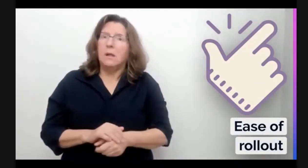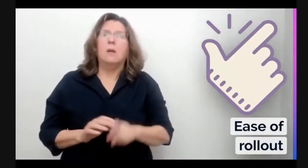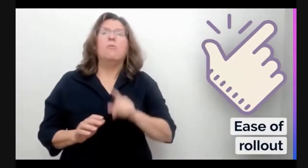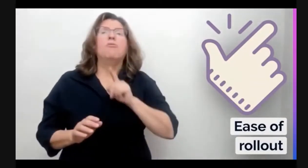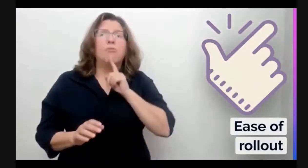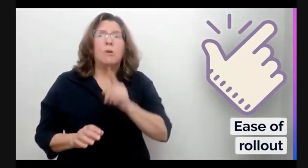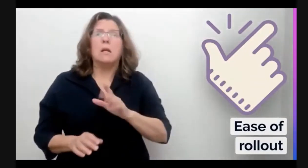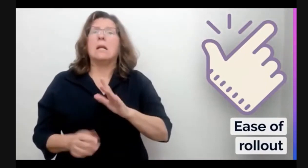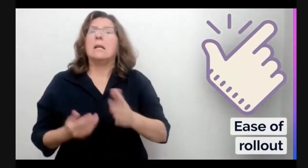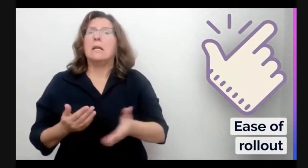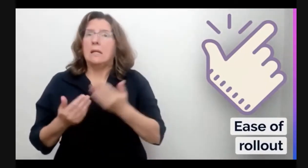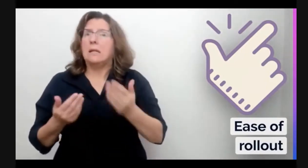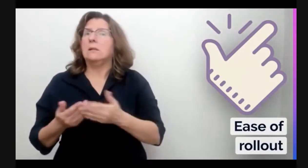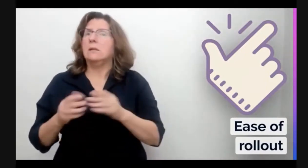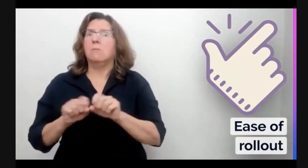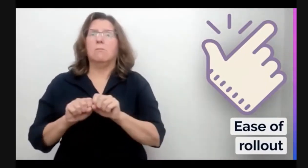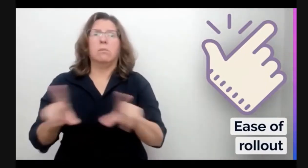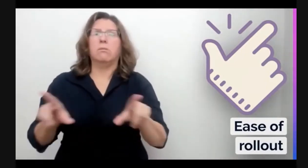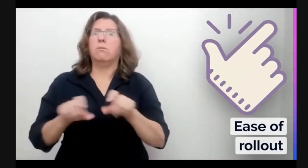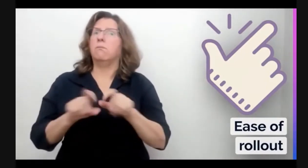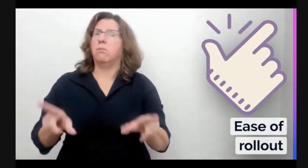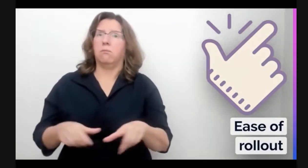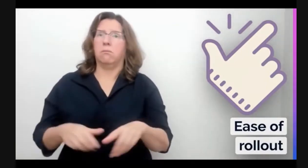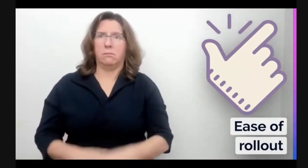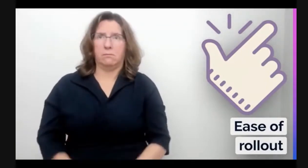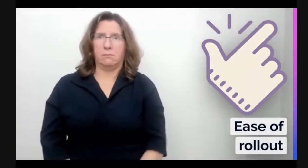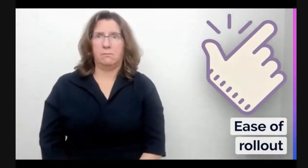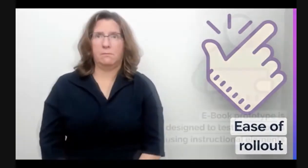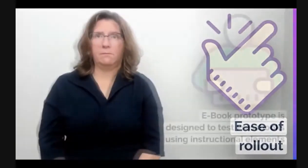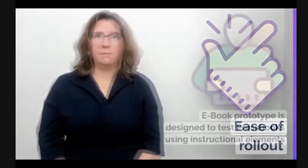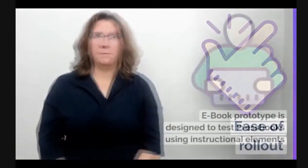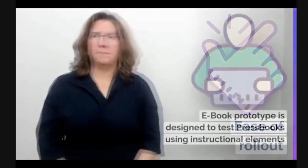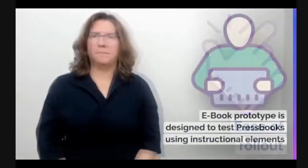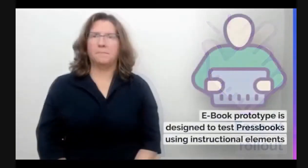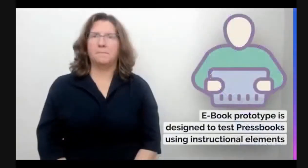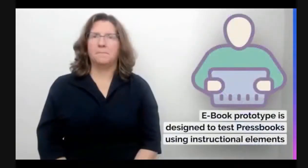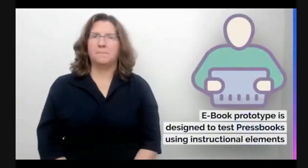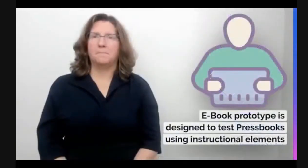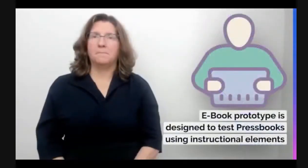PressBooks makes the distribution phase easy for the creator.